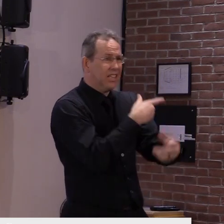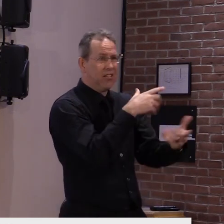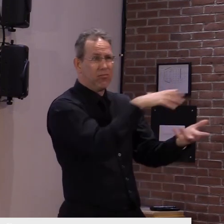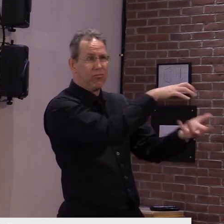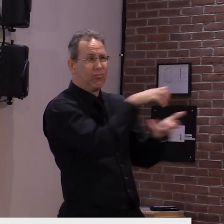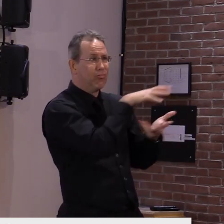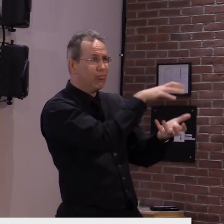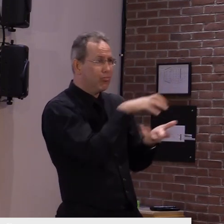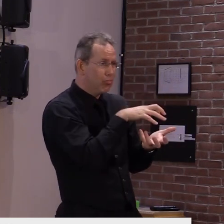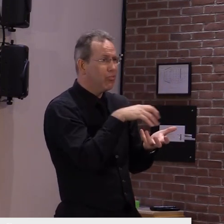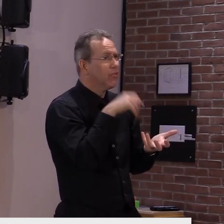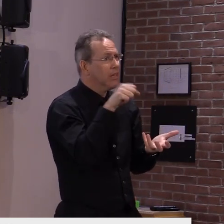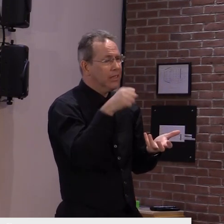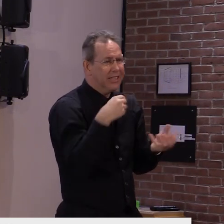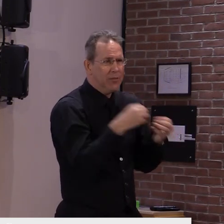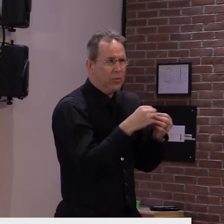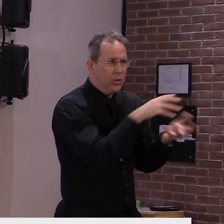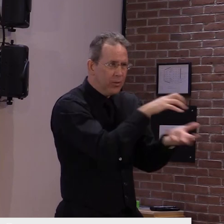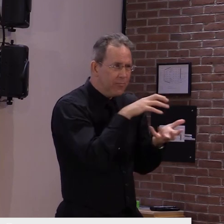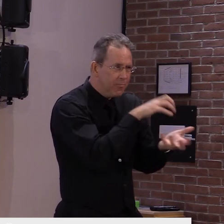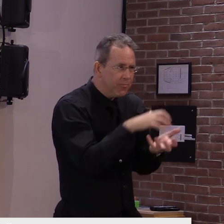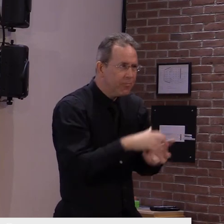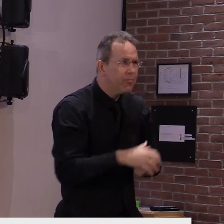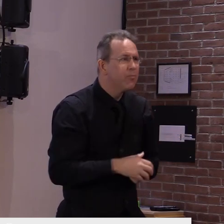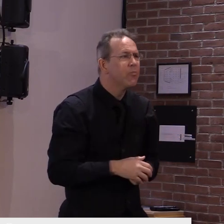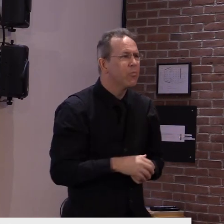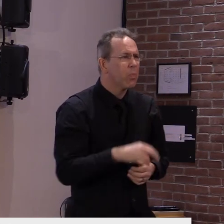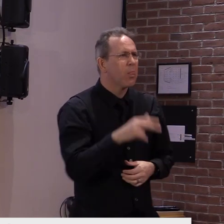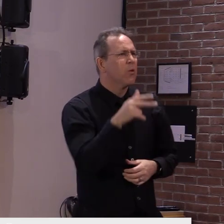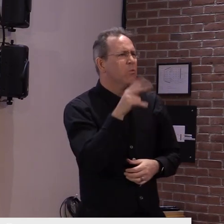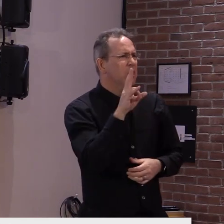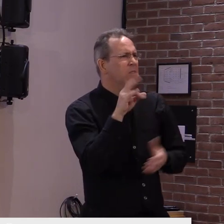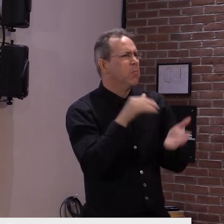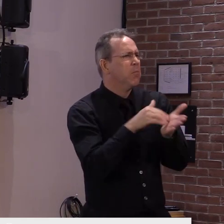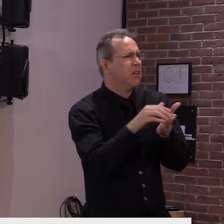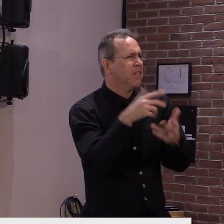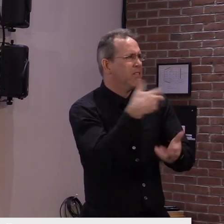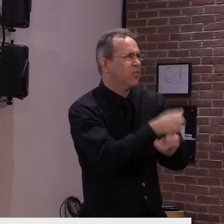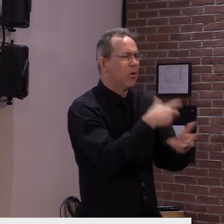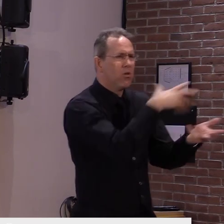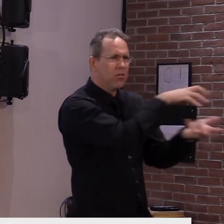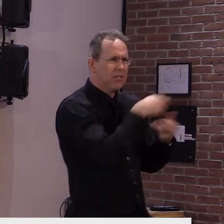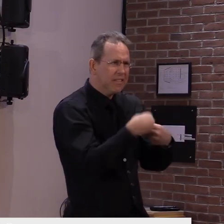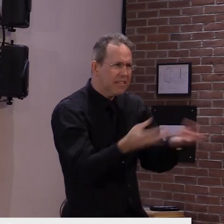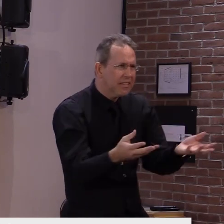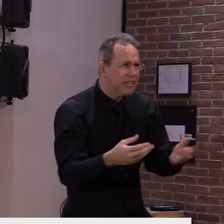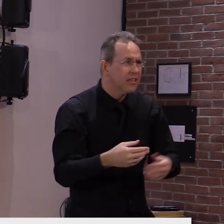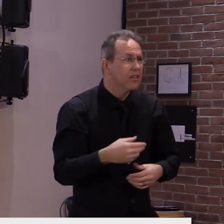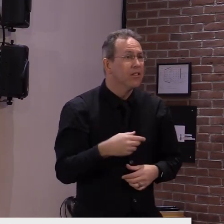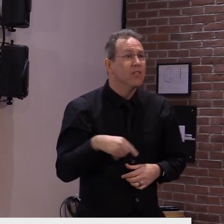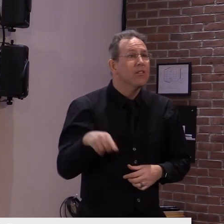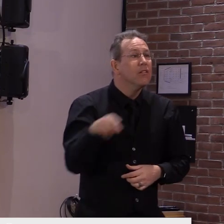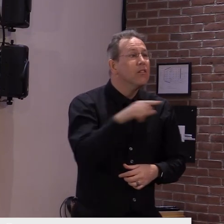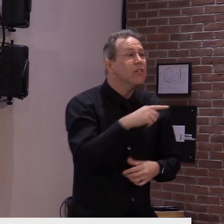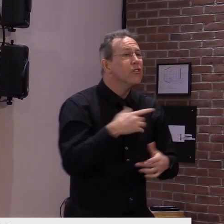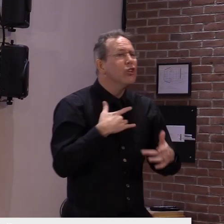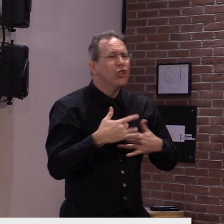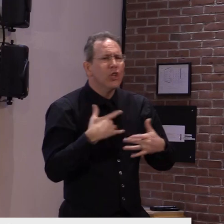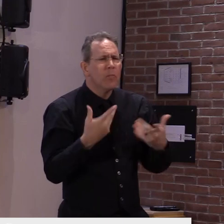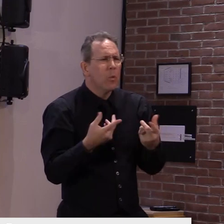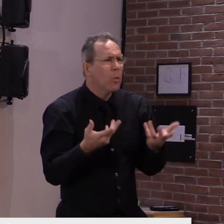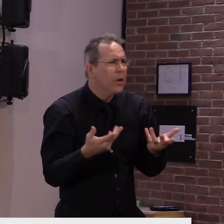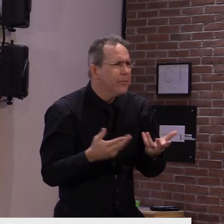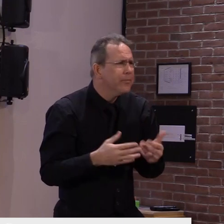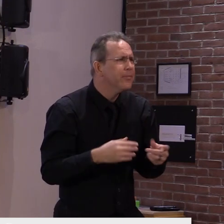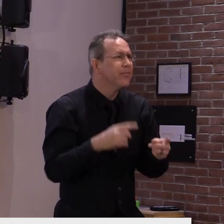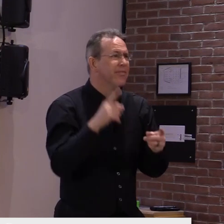allocation. And I know you and I talked about the fact you were concerned the state had received far less funding than